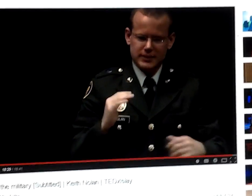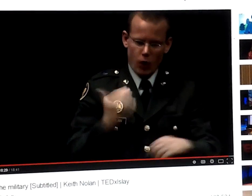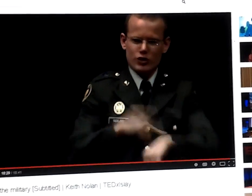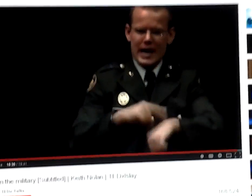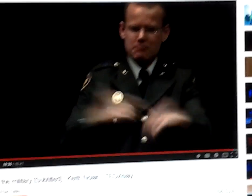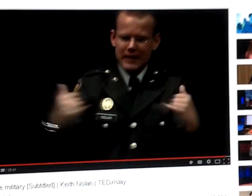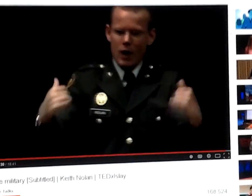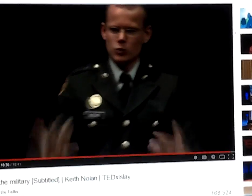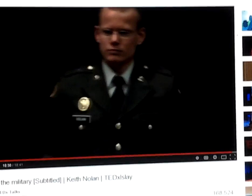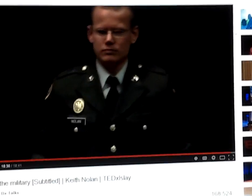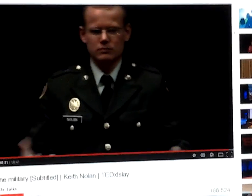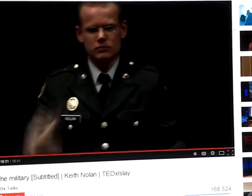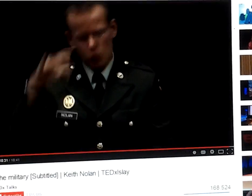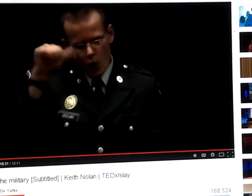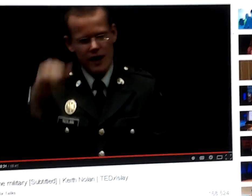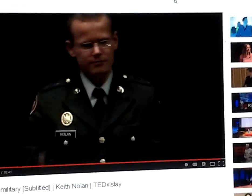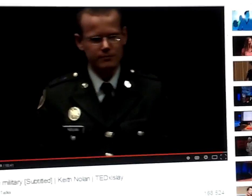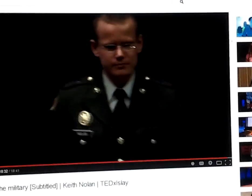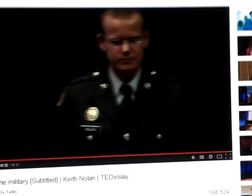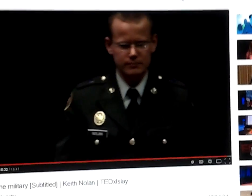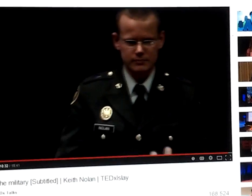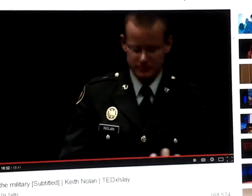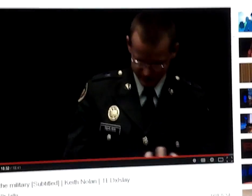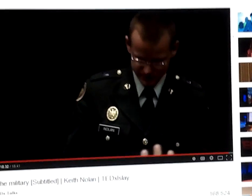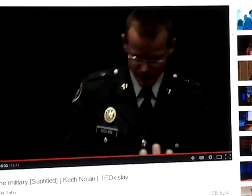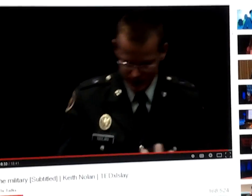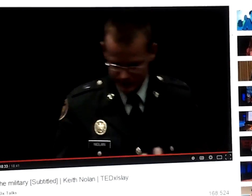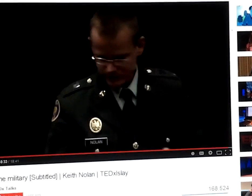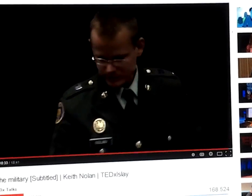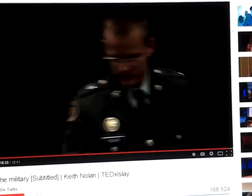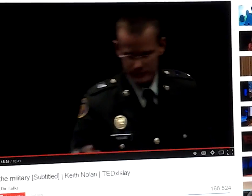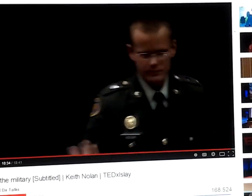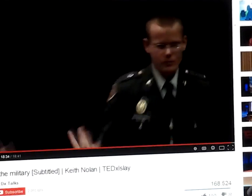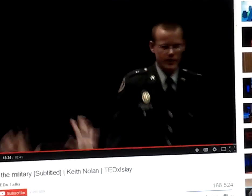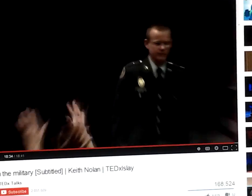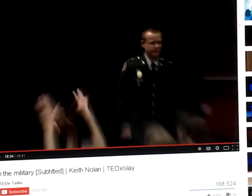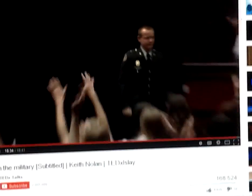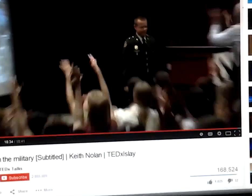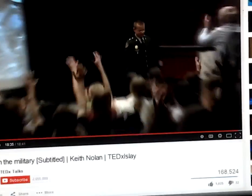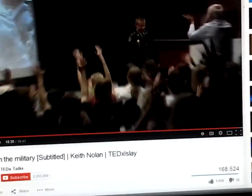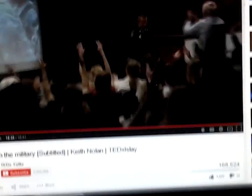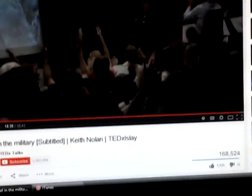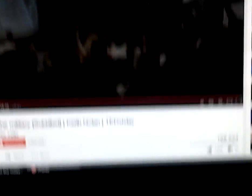So now it's our turn. Now it's time for us to be able to join the military.